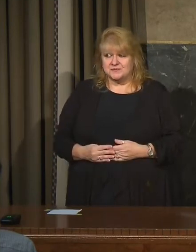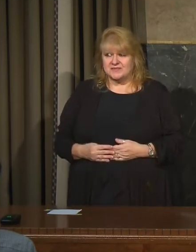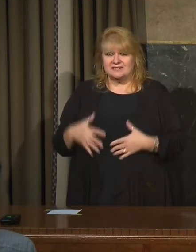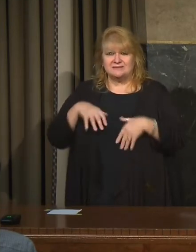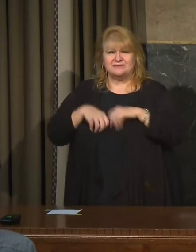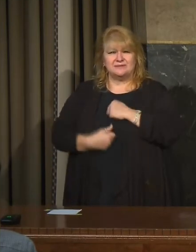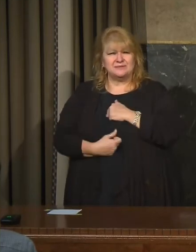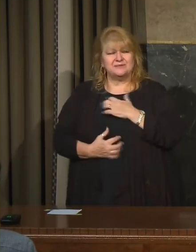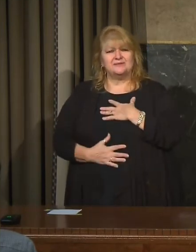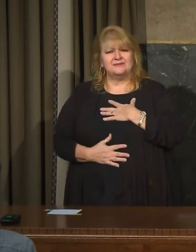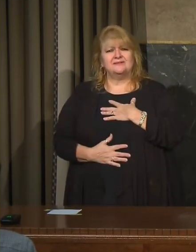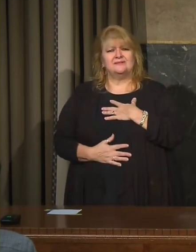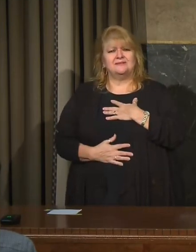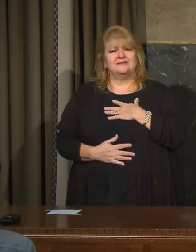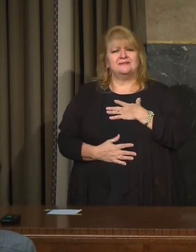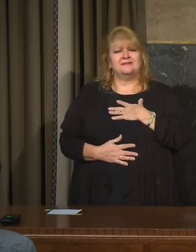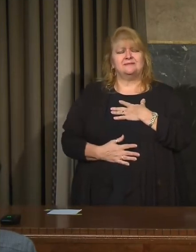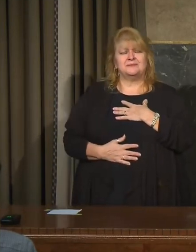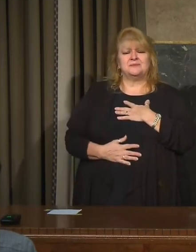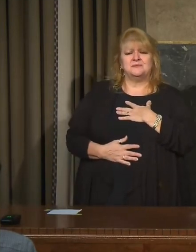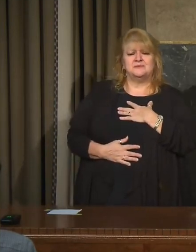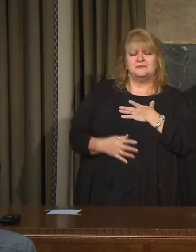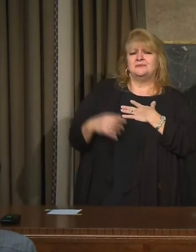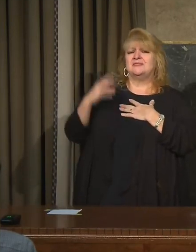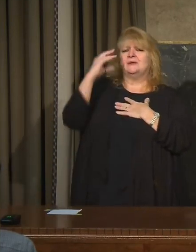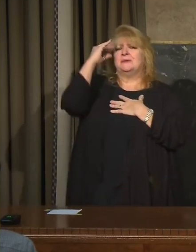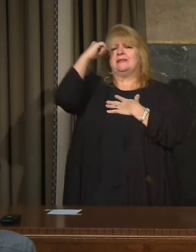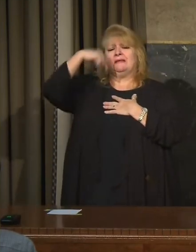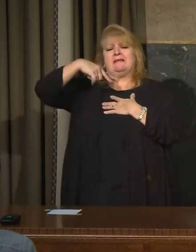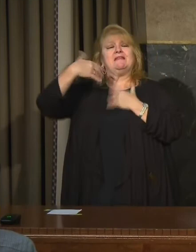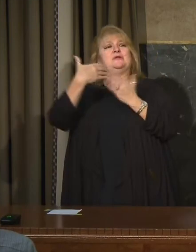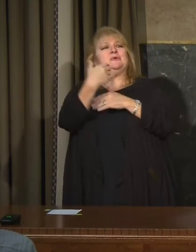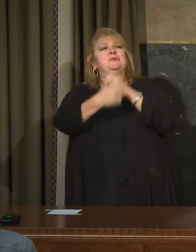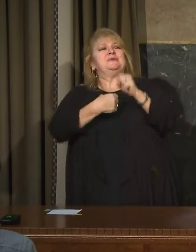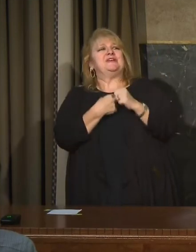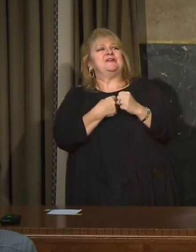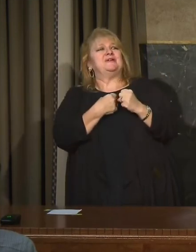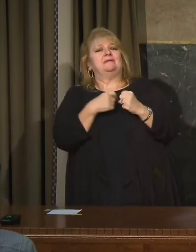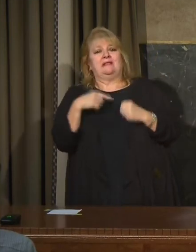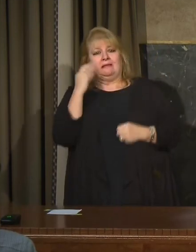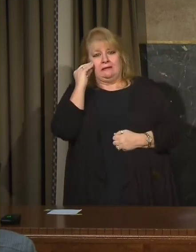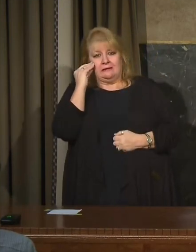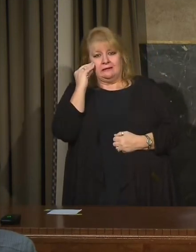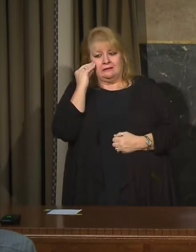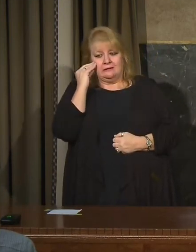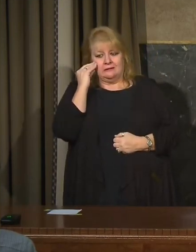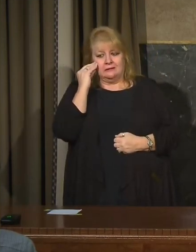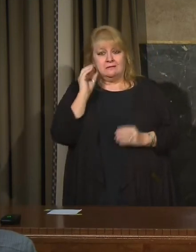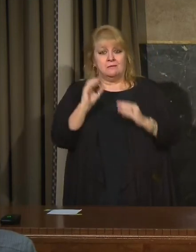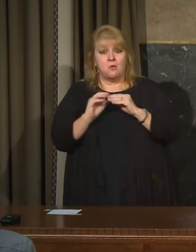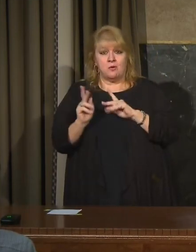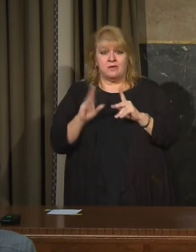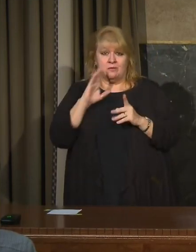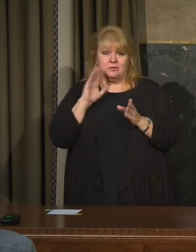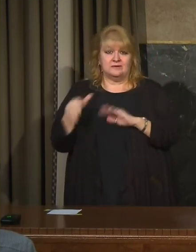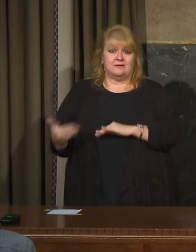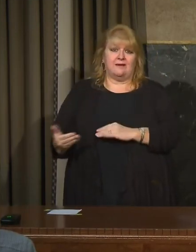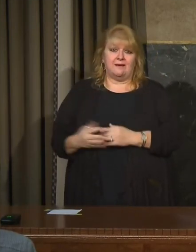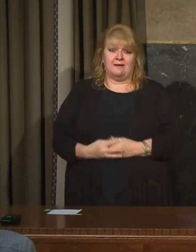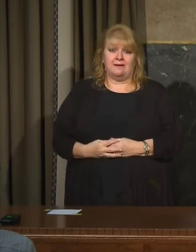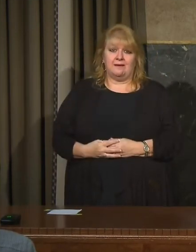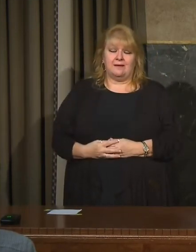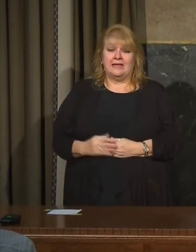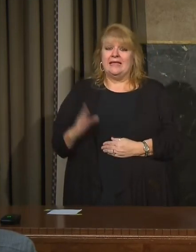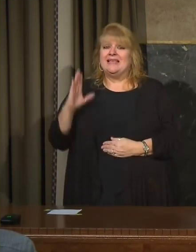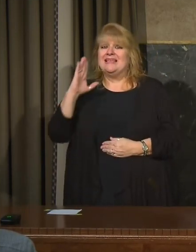ask people to be cognizant of that. And we think it's gonna get worse before it gets better because